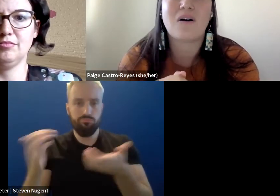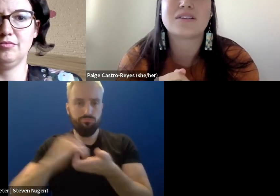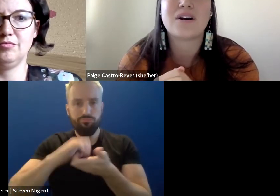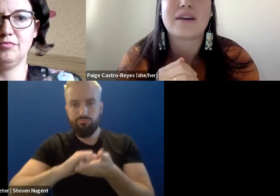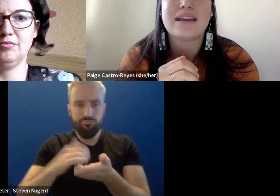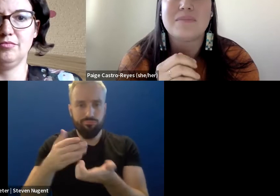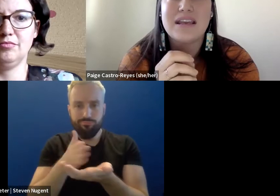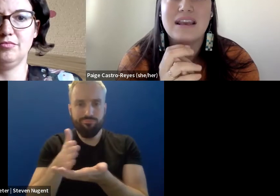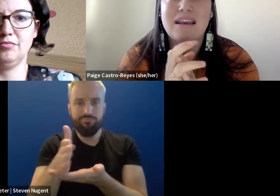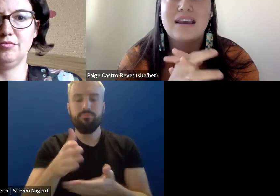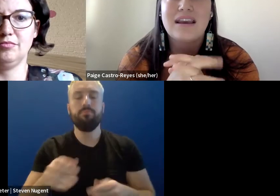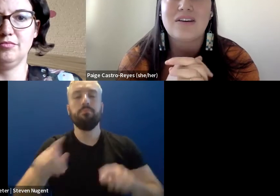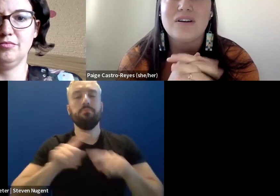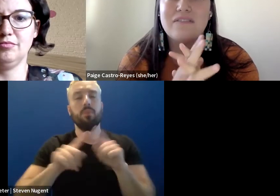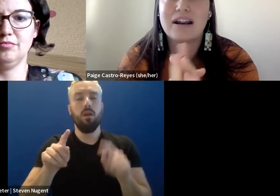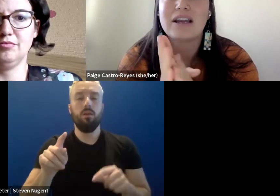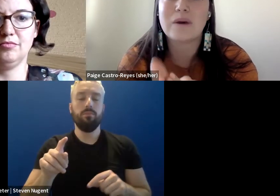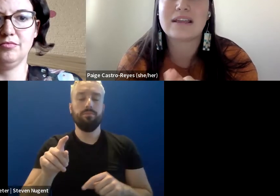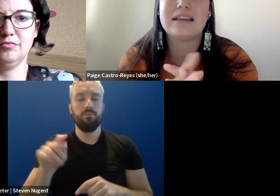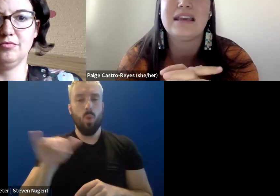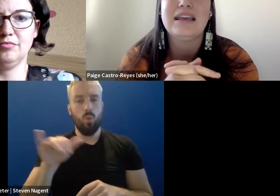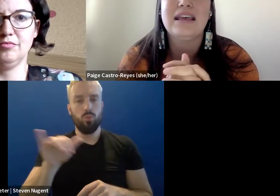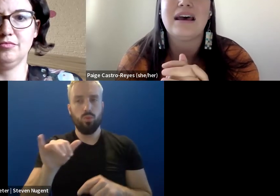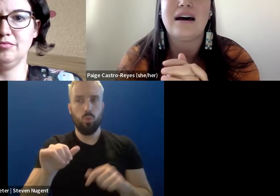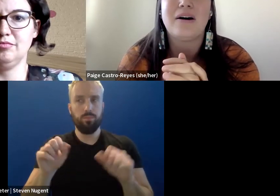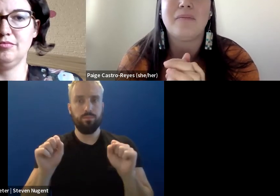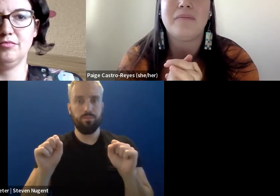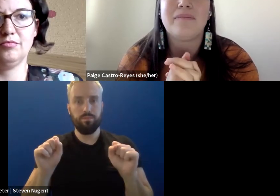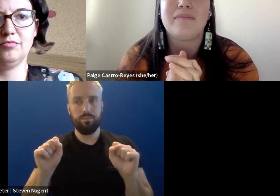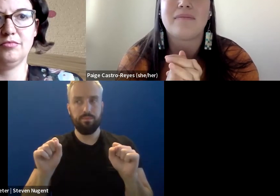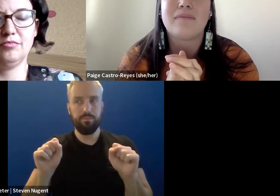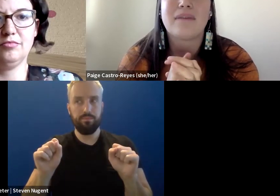is also could very quickly